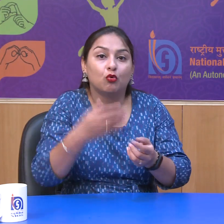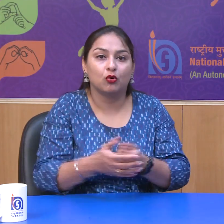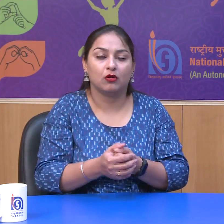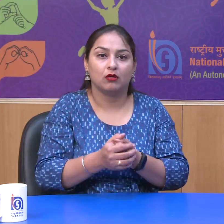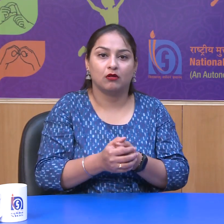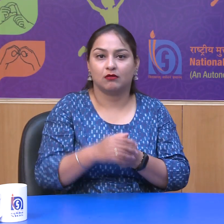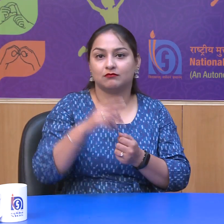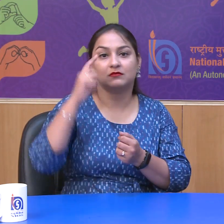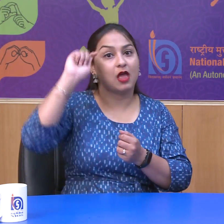by the Britishers